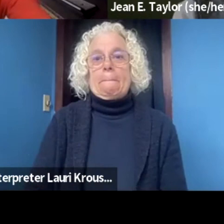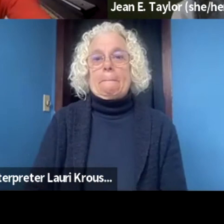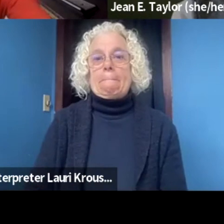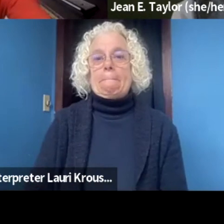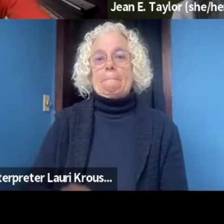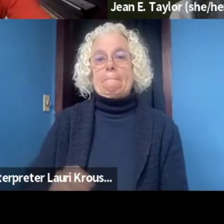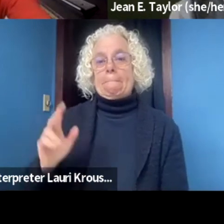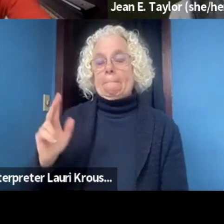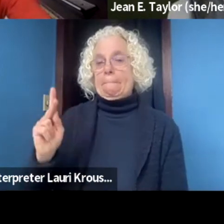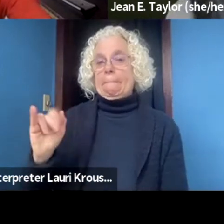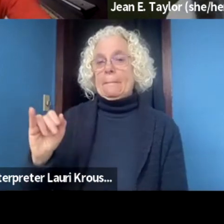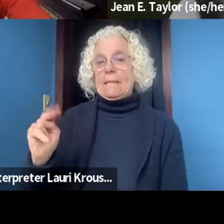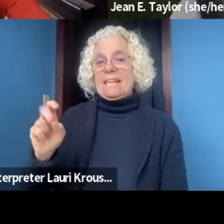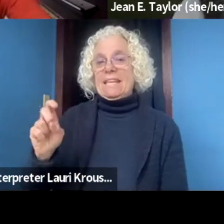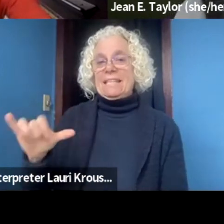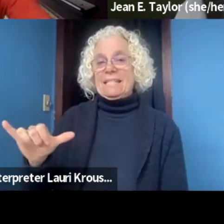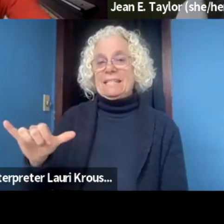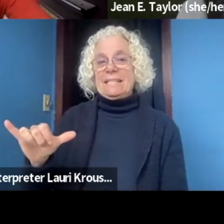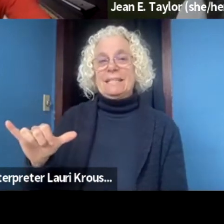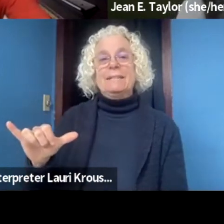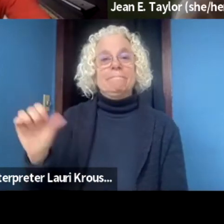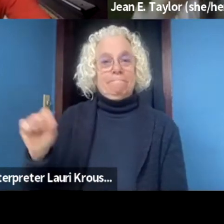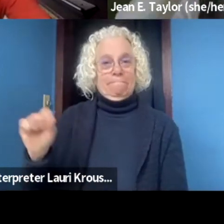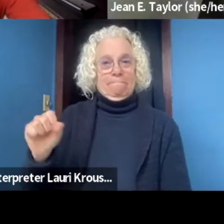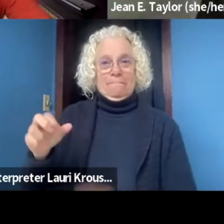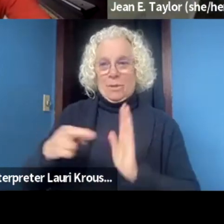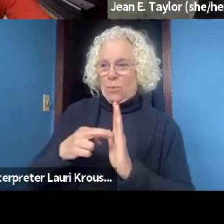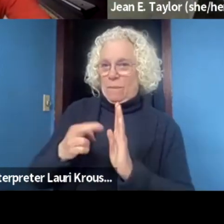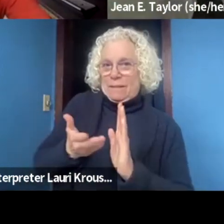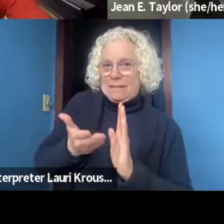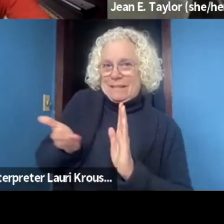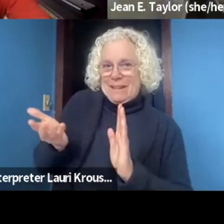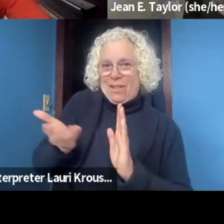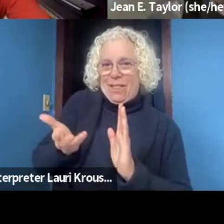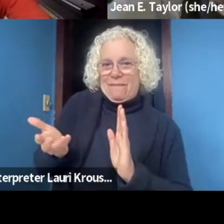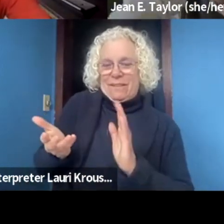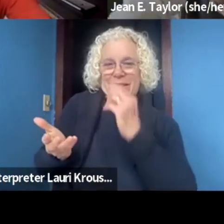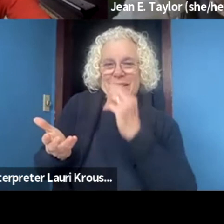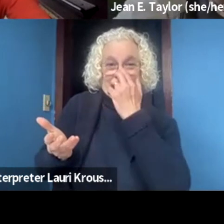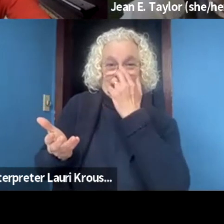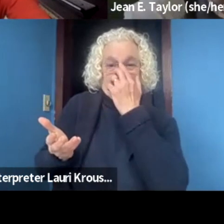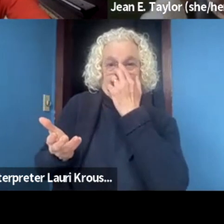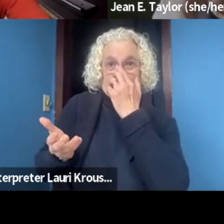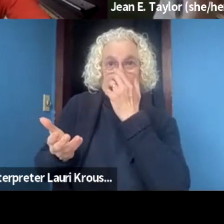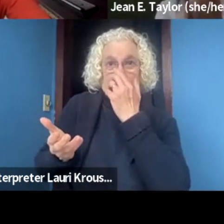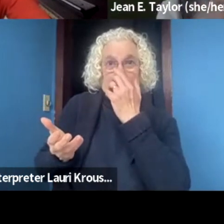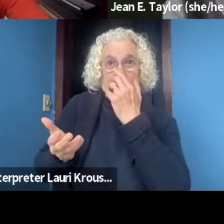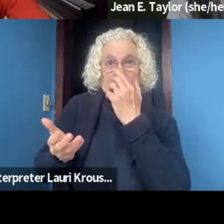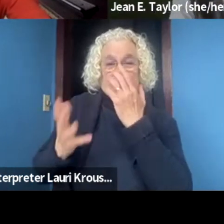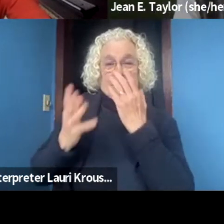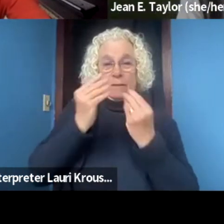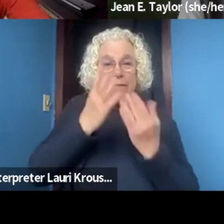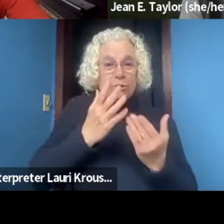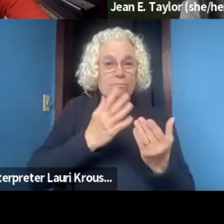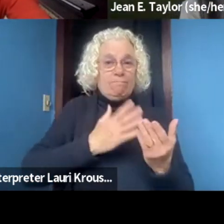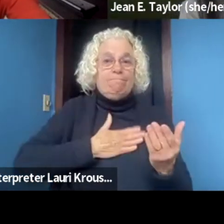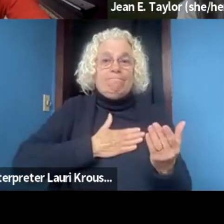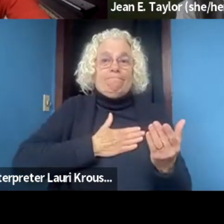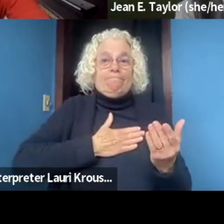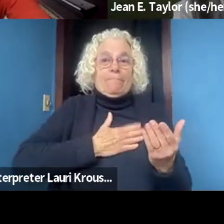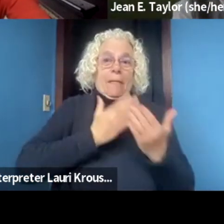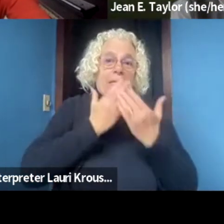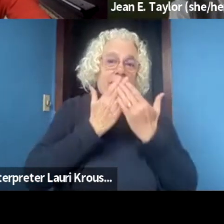Yes, I just want to say on behalf of everyone here, not to speak for them all, but I just want to express my gratitude and our